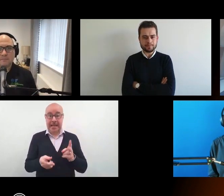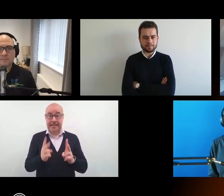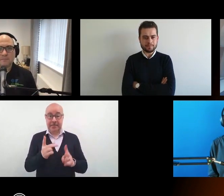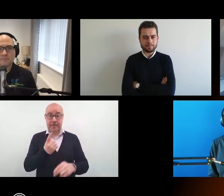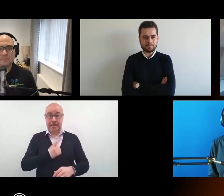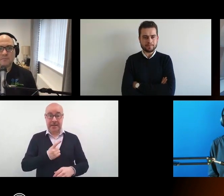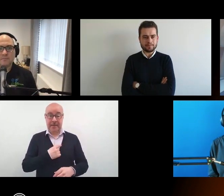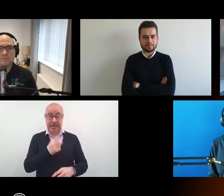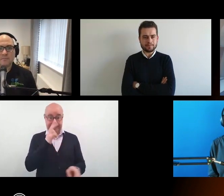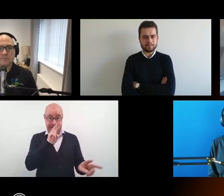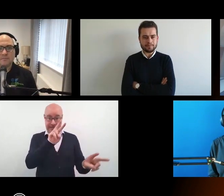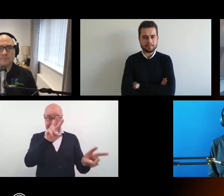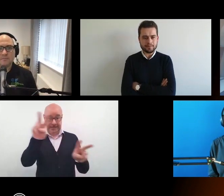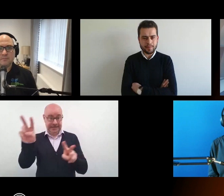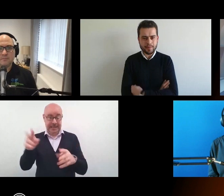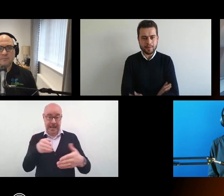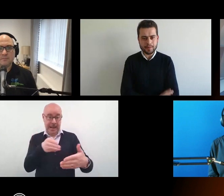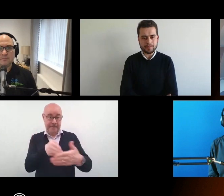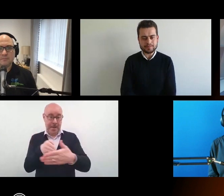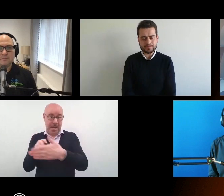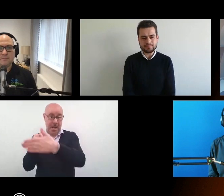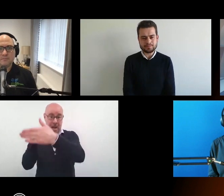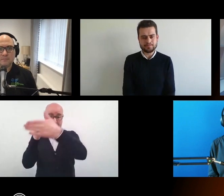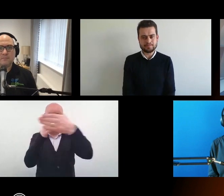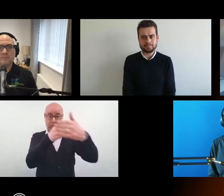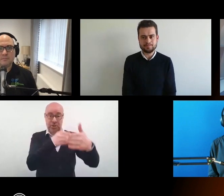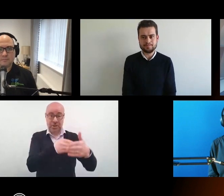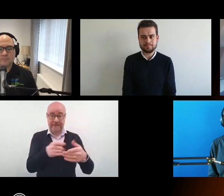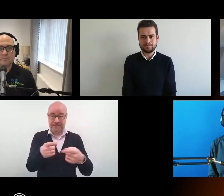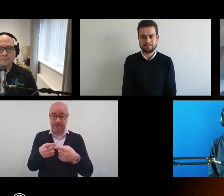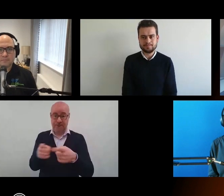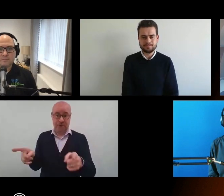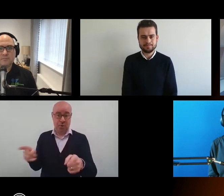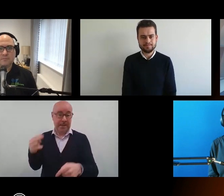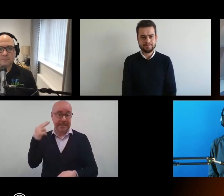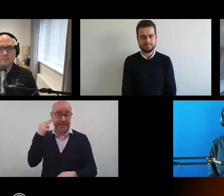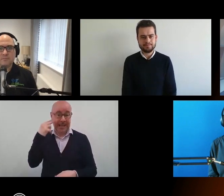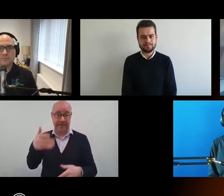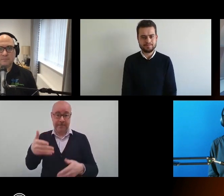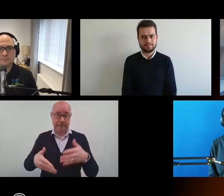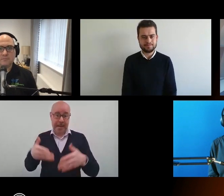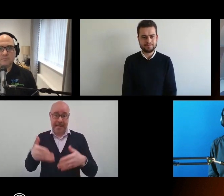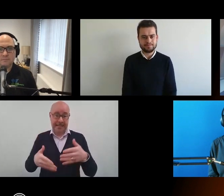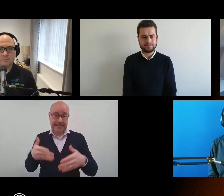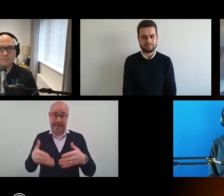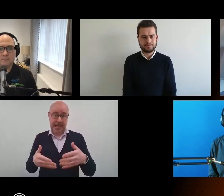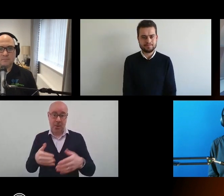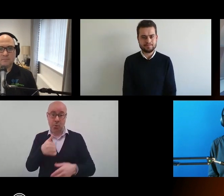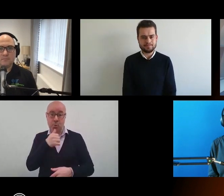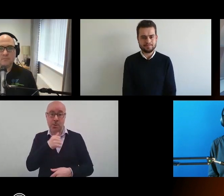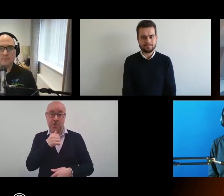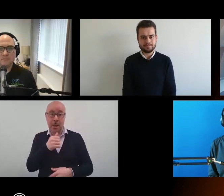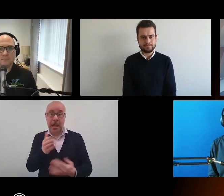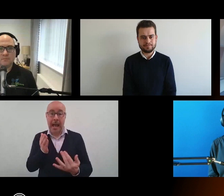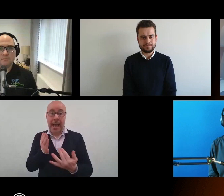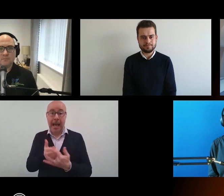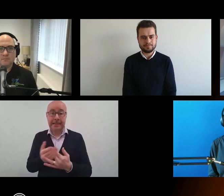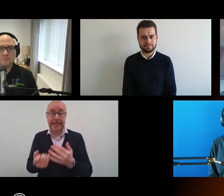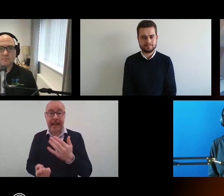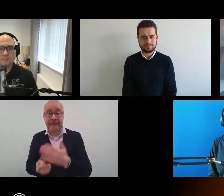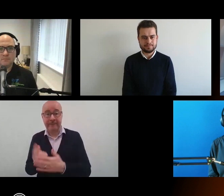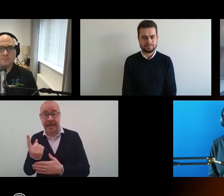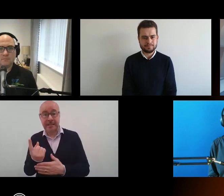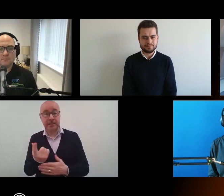in terms of deaf sign language users being able to access events and other things like healthcare, education.